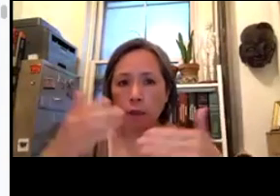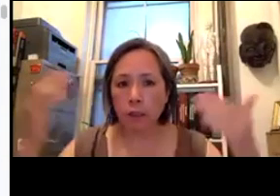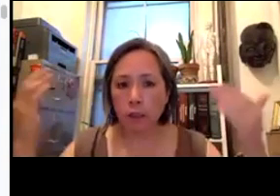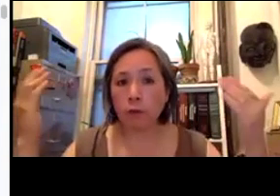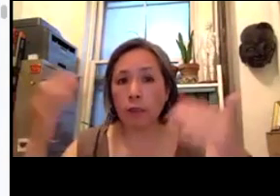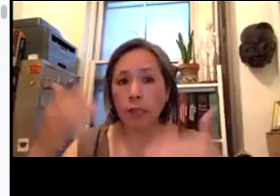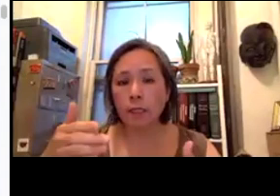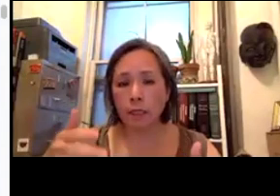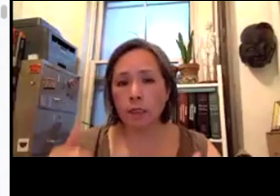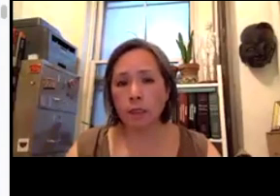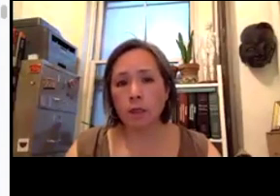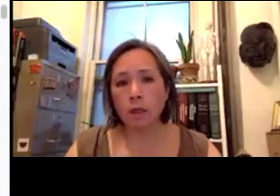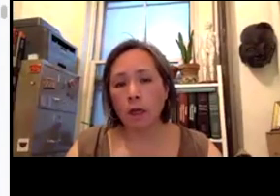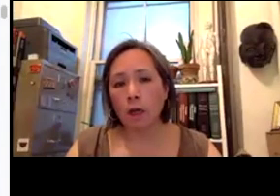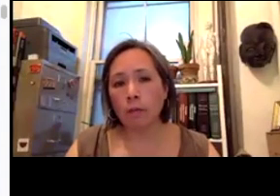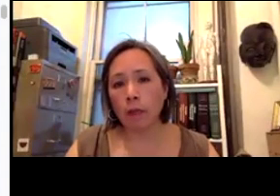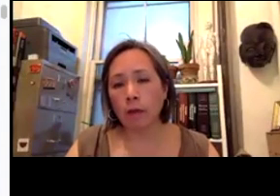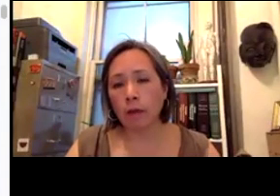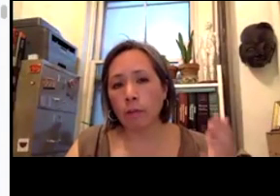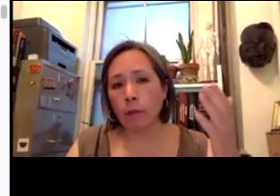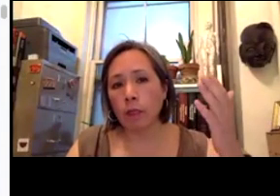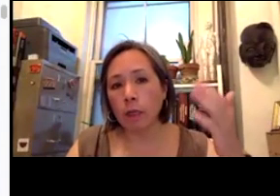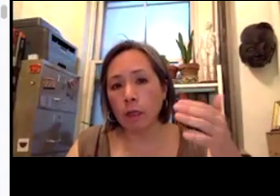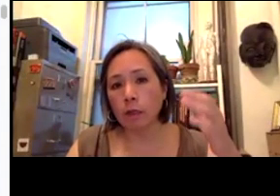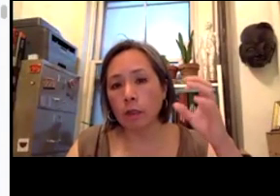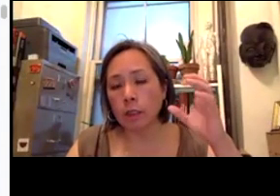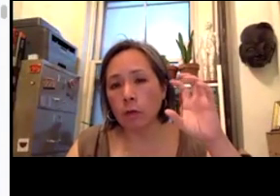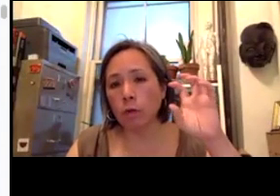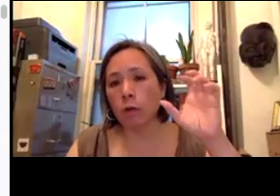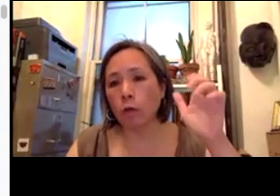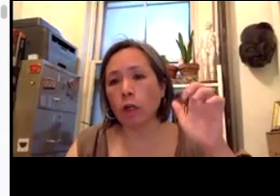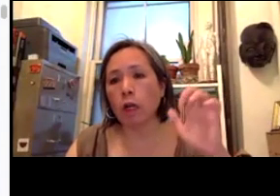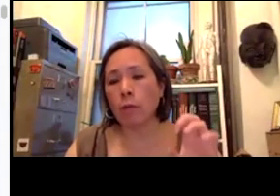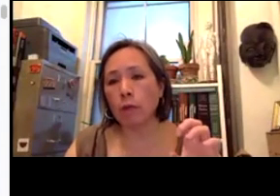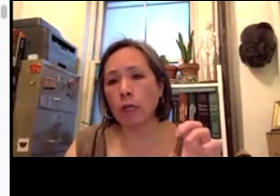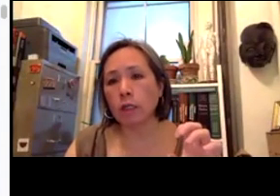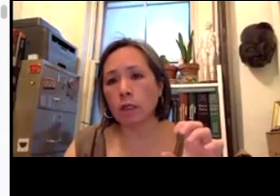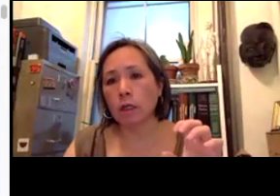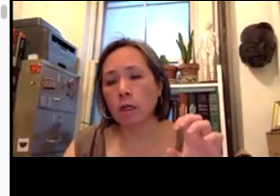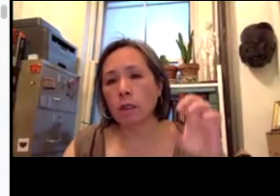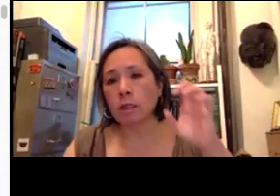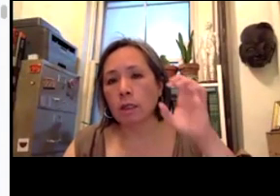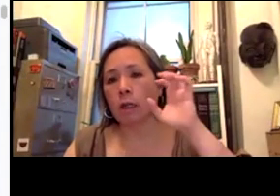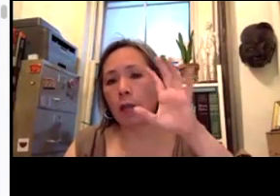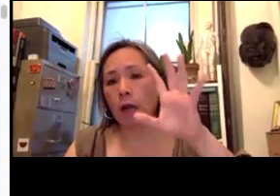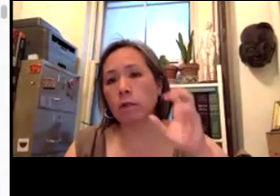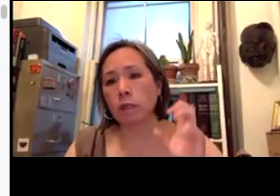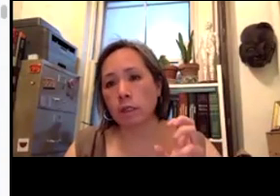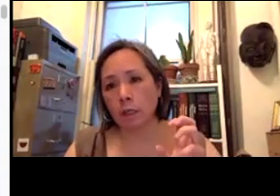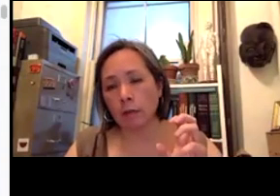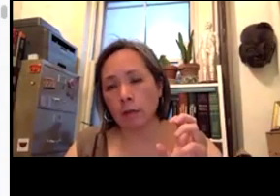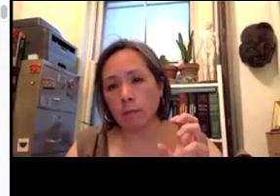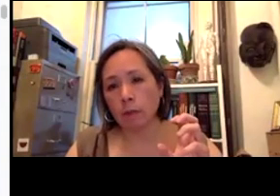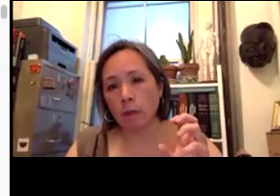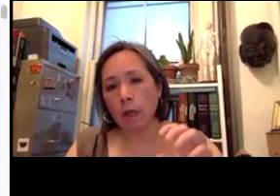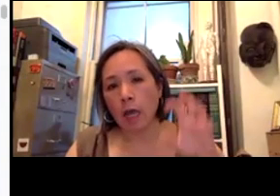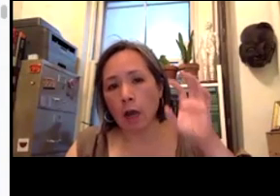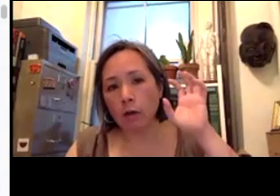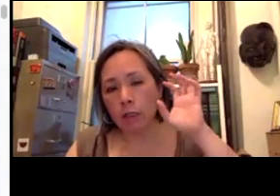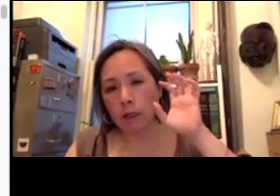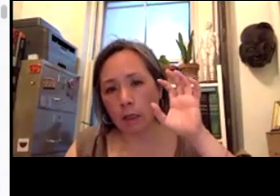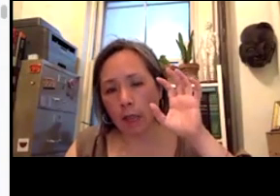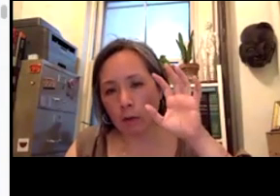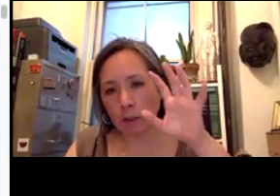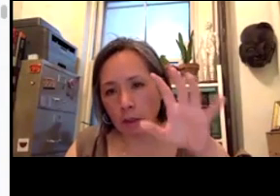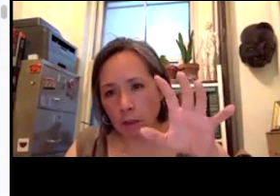take in these different lenses and begin to see in what combination does it allow us to see?